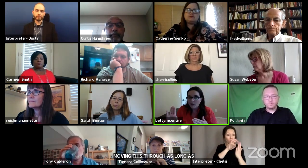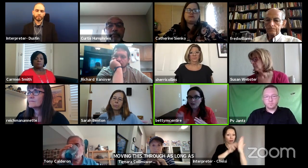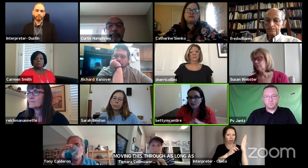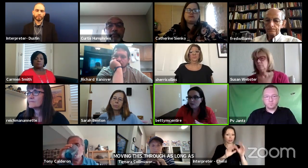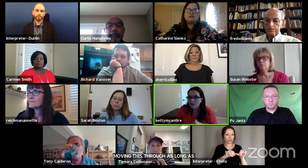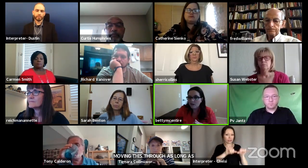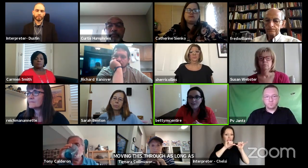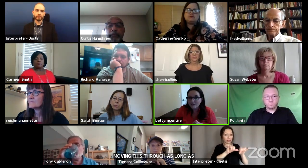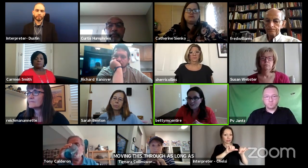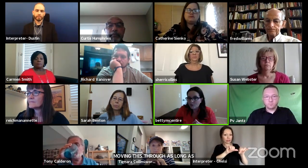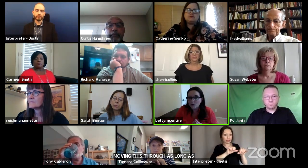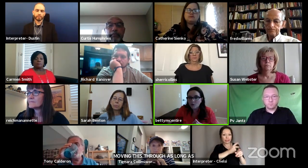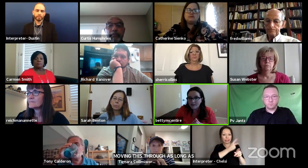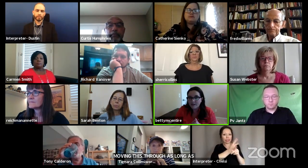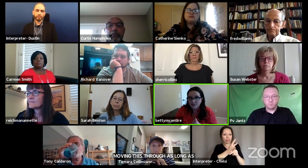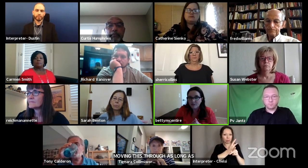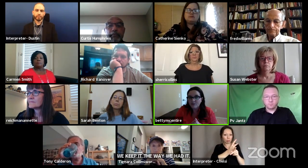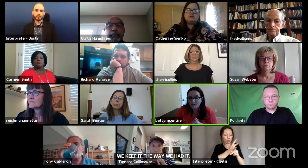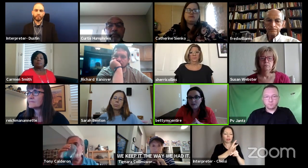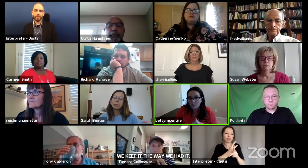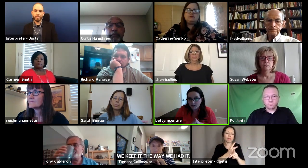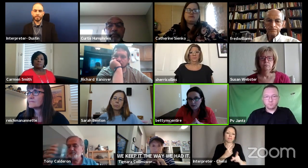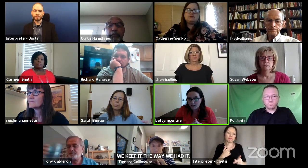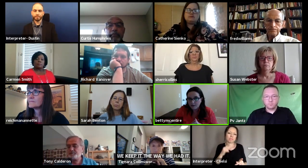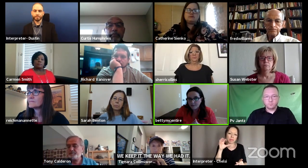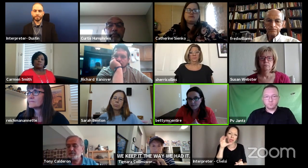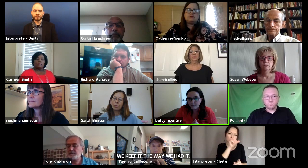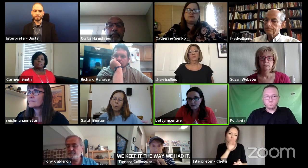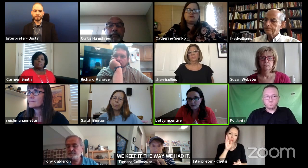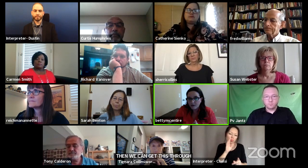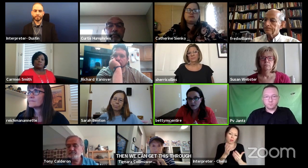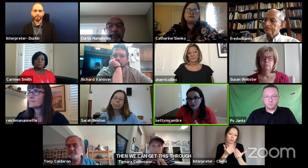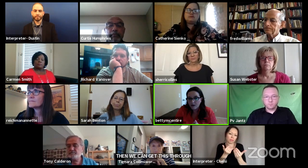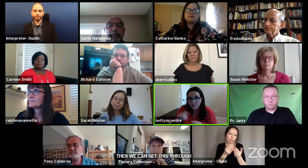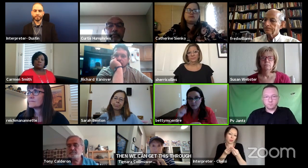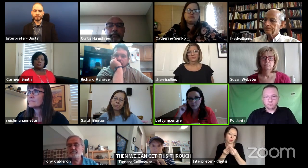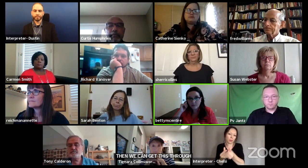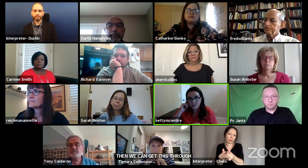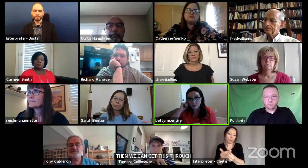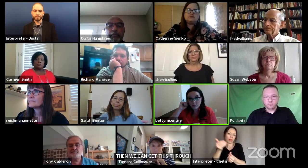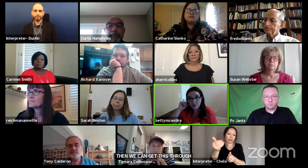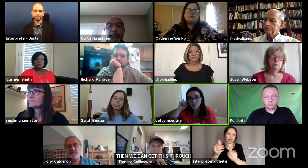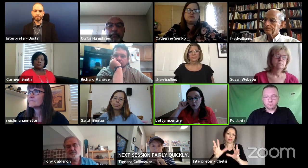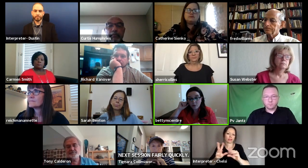we can get this through next session fairly quickly. But